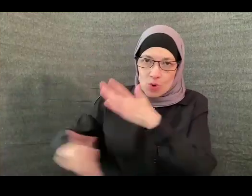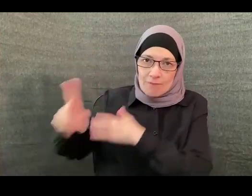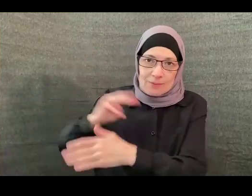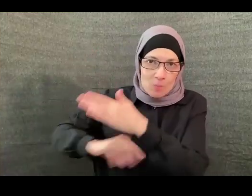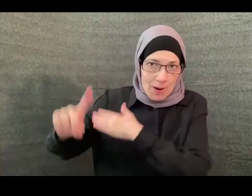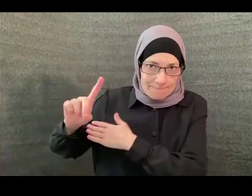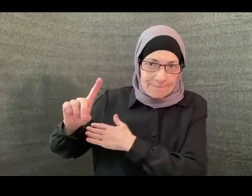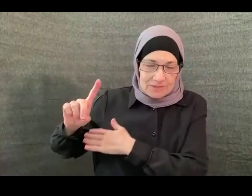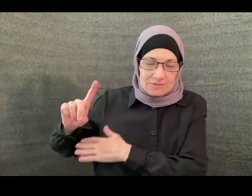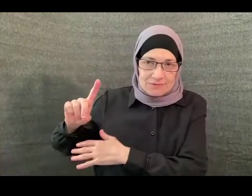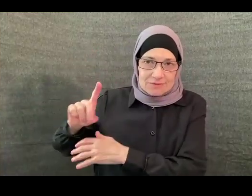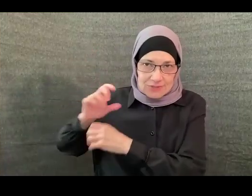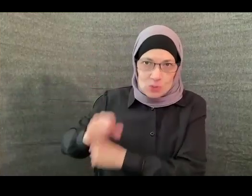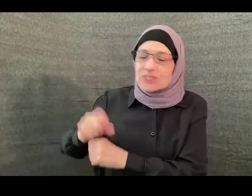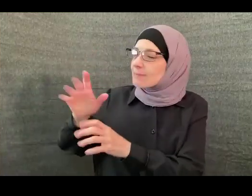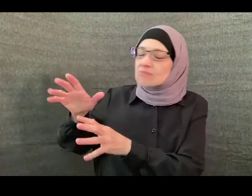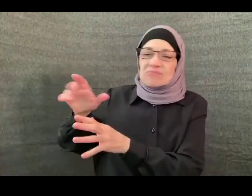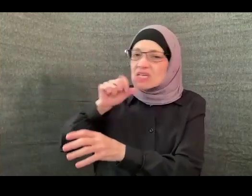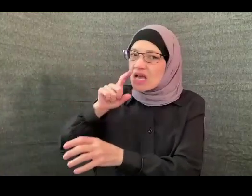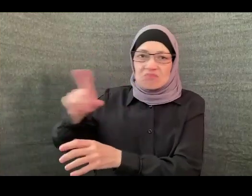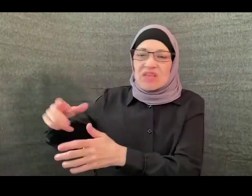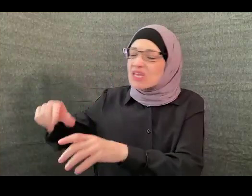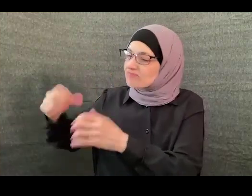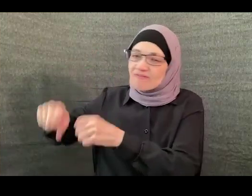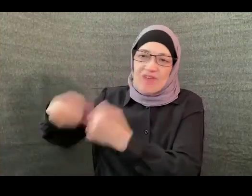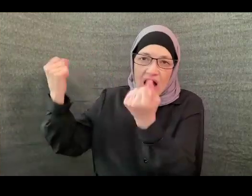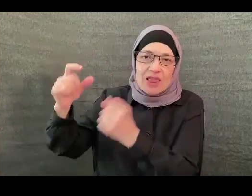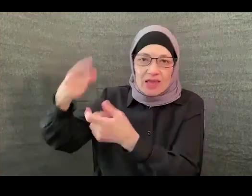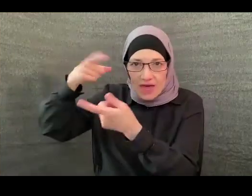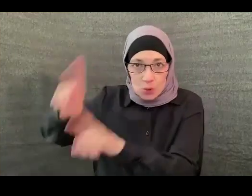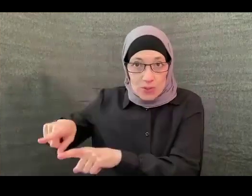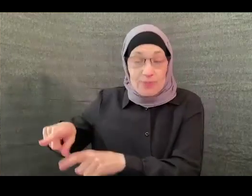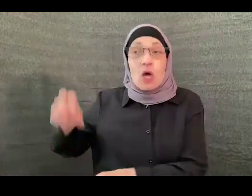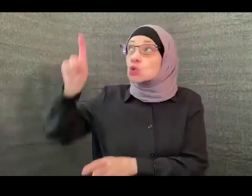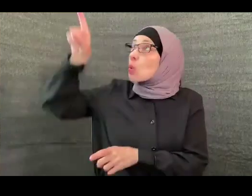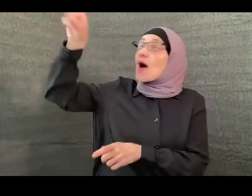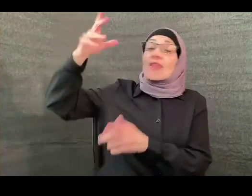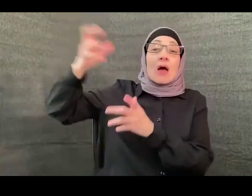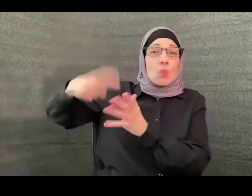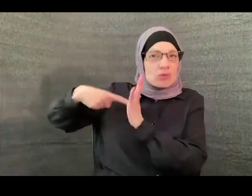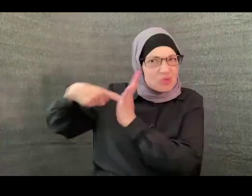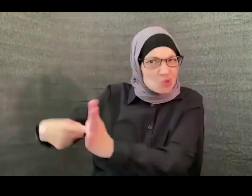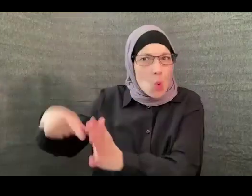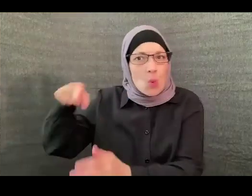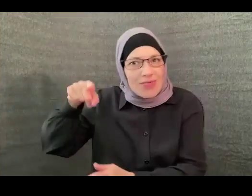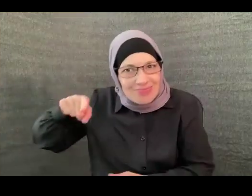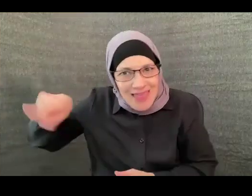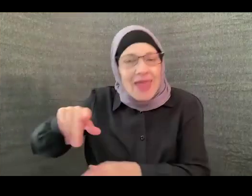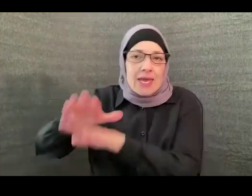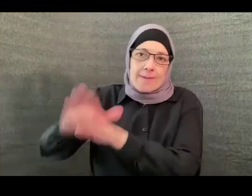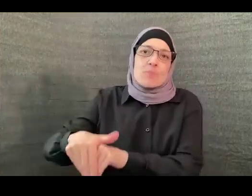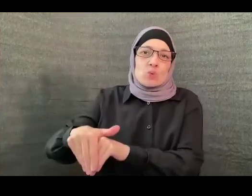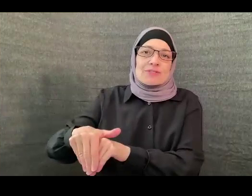And Allah subhanahu wa ta'ala wanted to expose them, so He says, Allah is a witness that they are